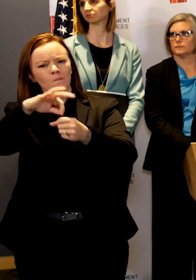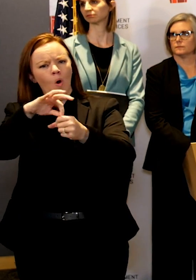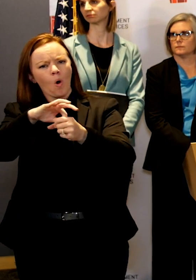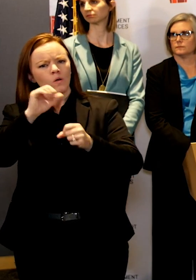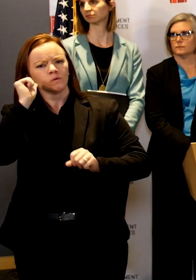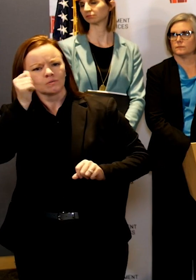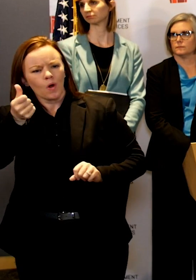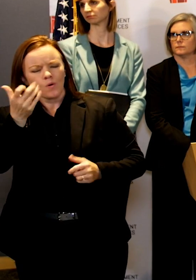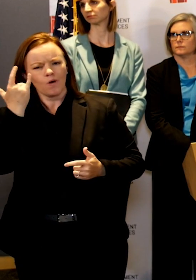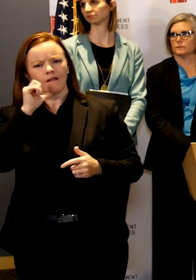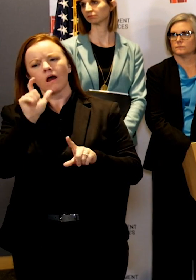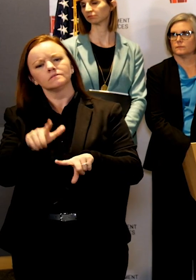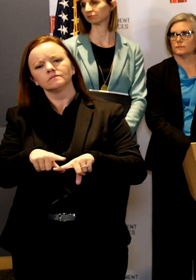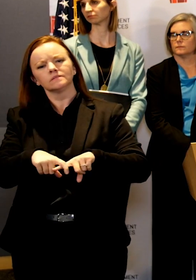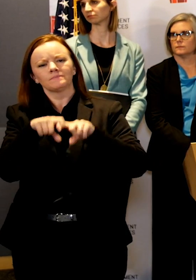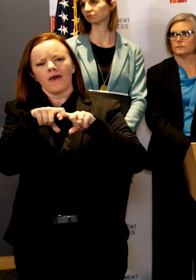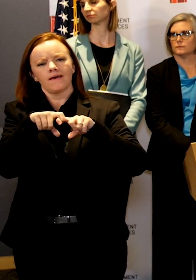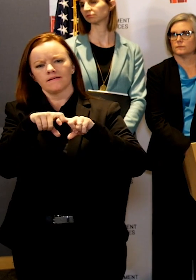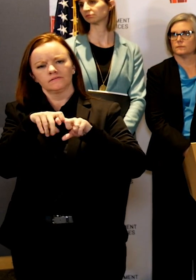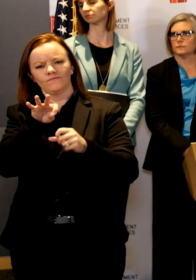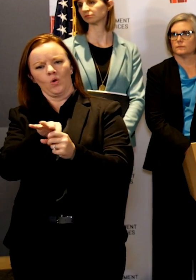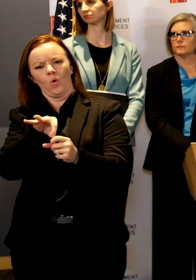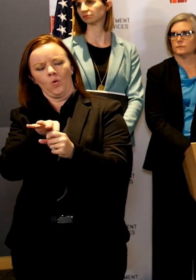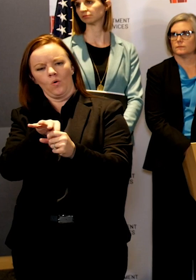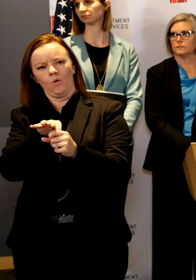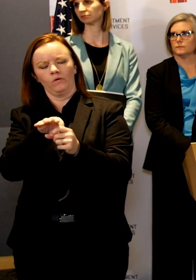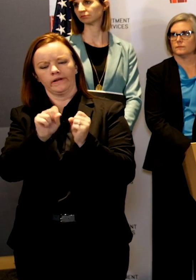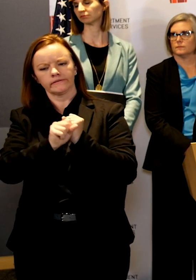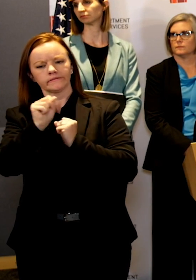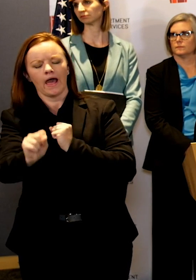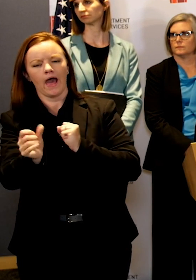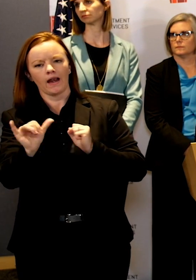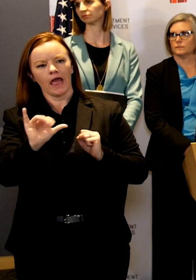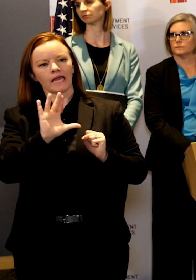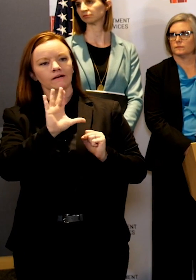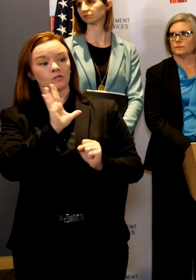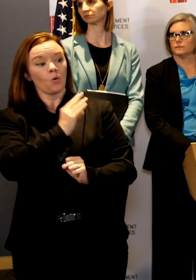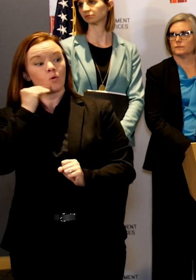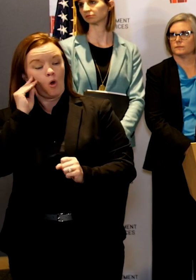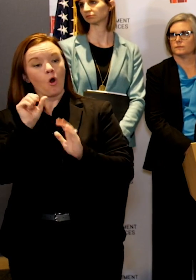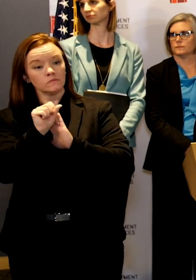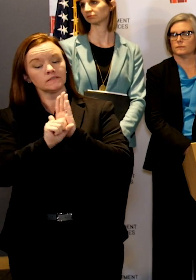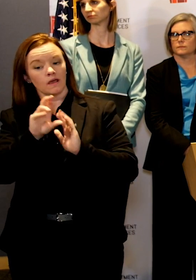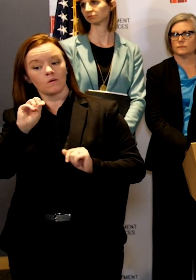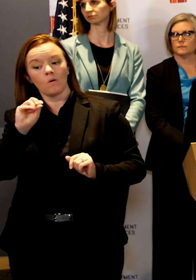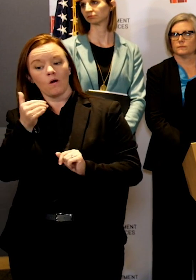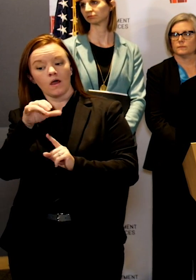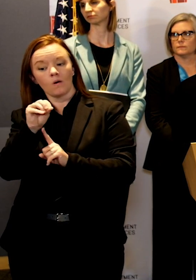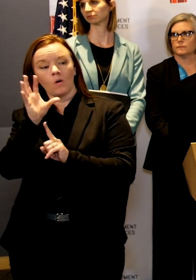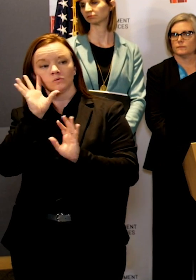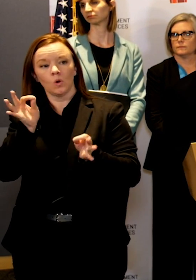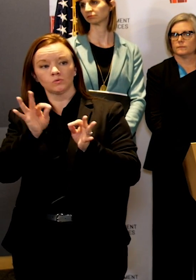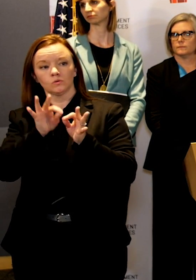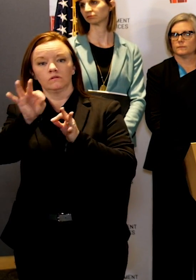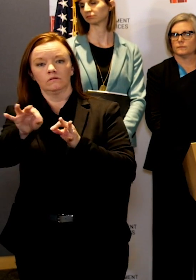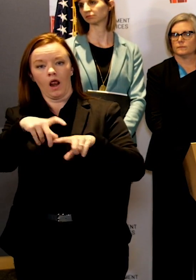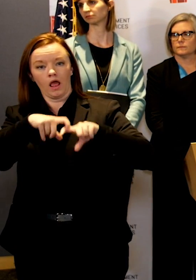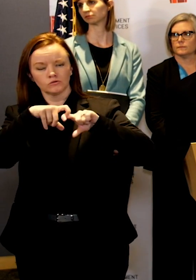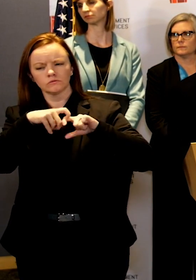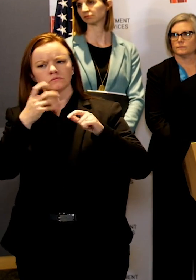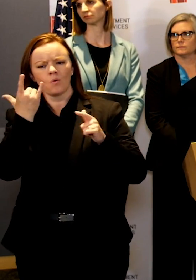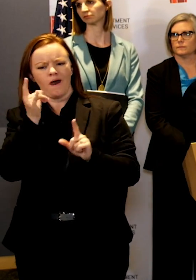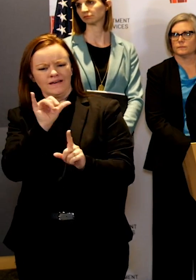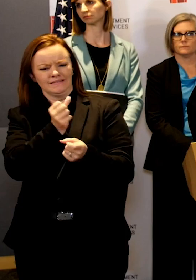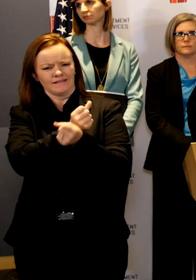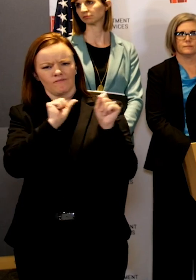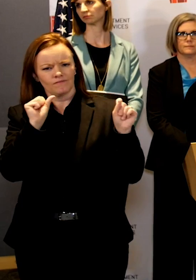Why not suspend this and extend this like your home state of Ohio has chosen to do? How can that be safe? And you worry that